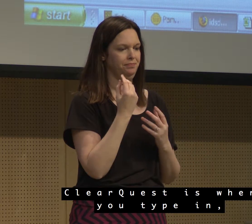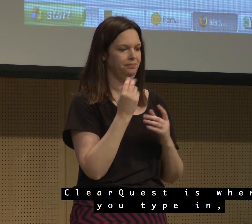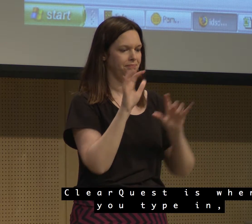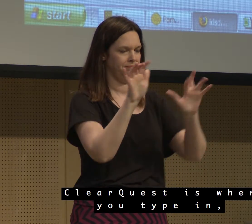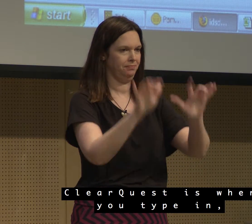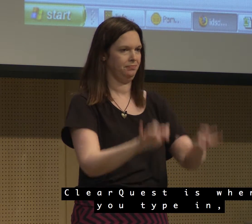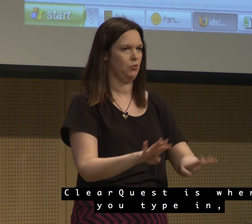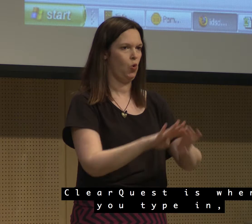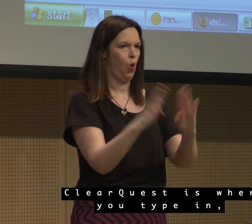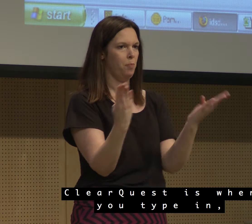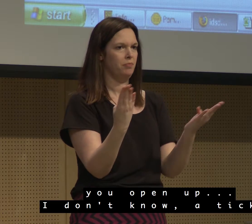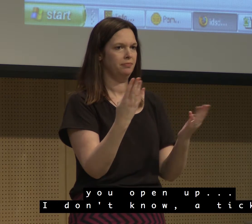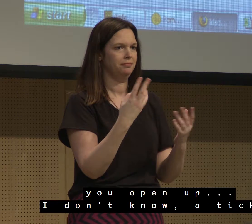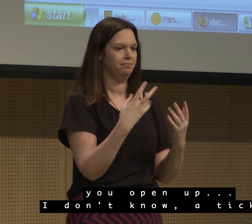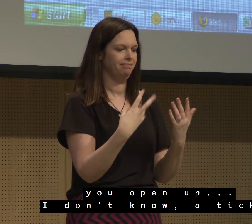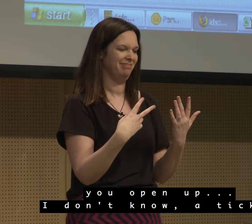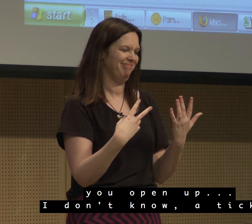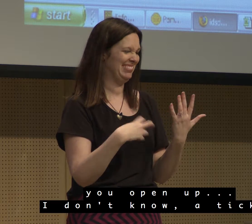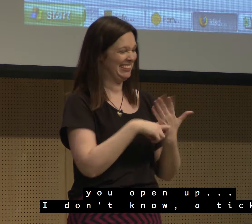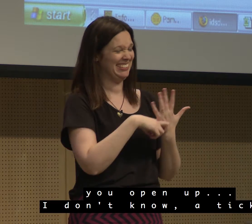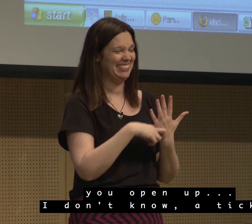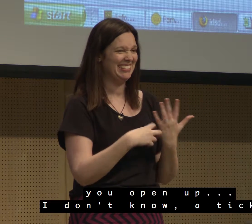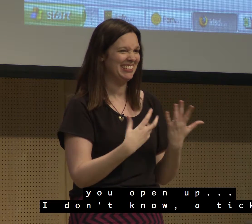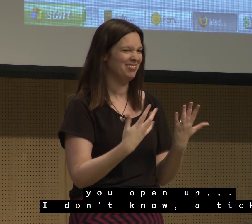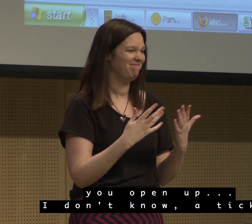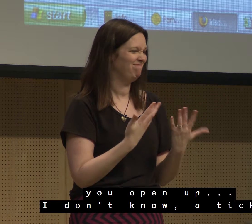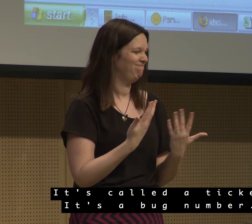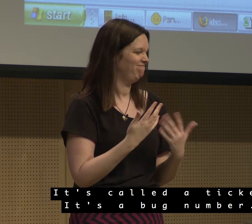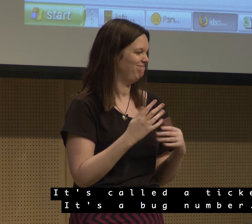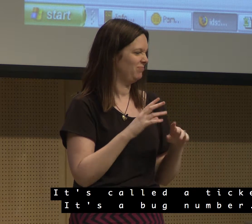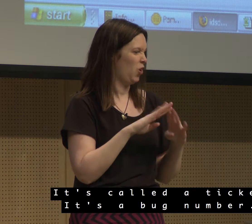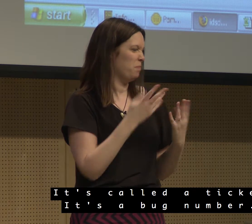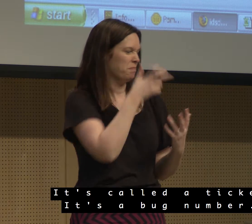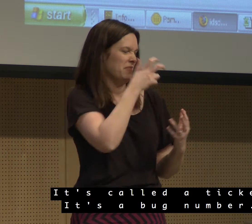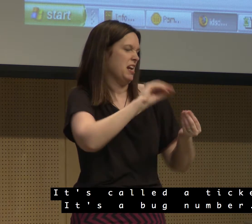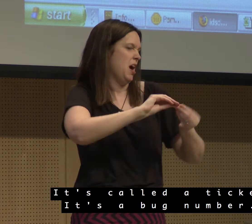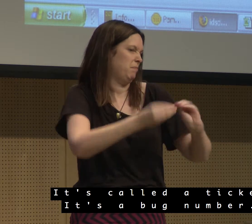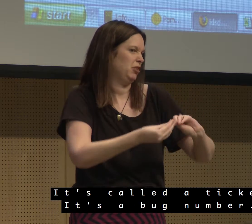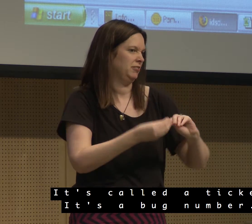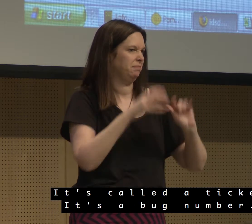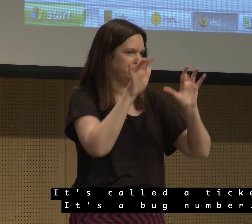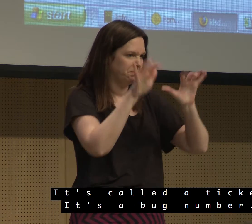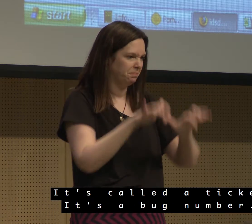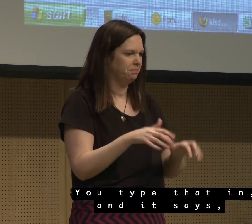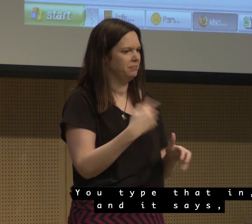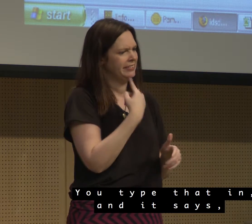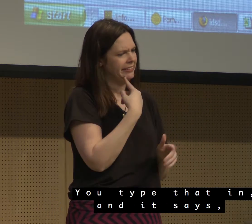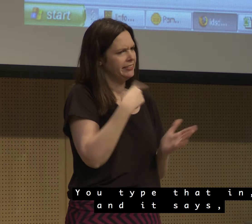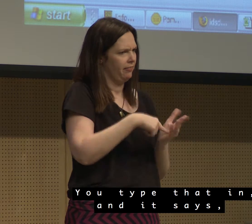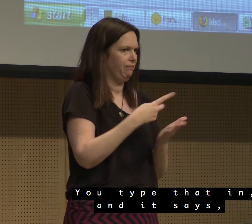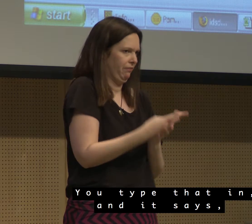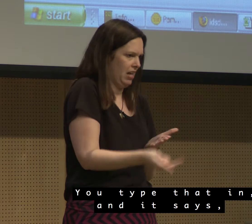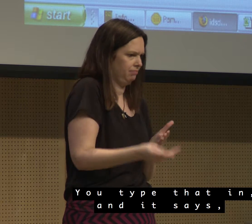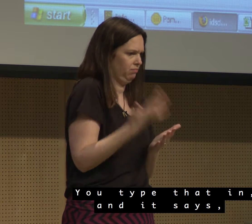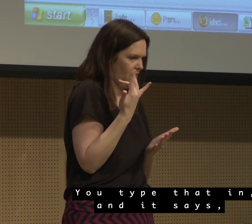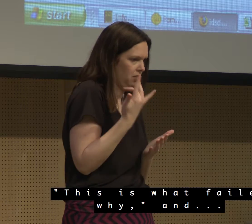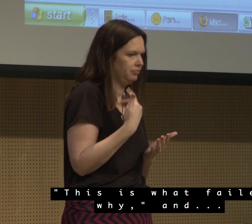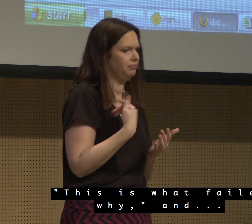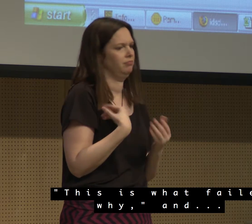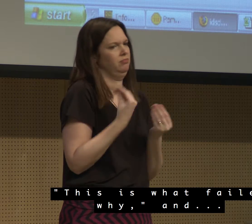ClearQuest is where you type in, you open up, I don't know, a ticket. It's called a ticket. It's a bug number. You type that in and it says this is what